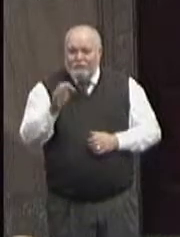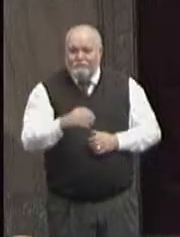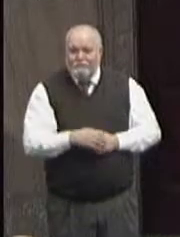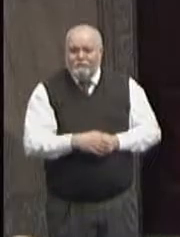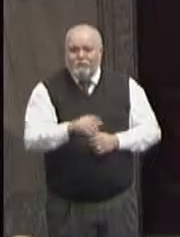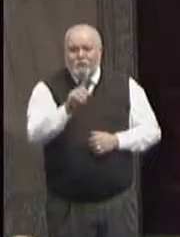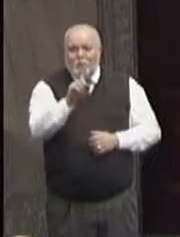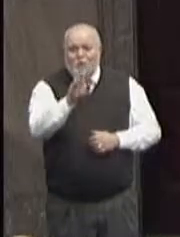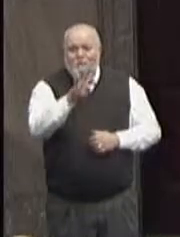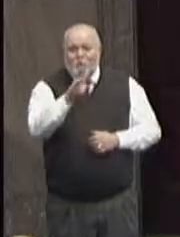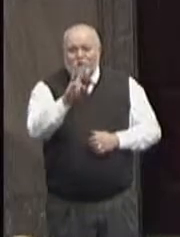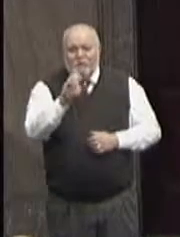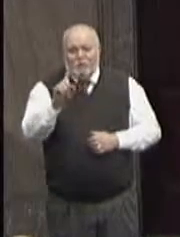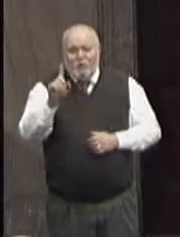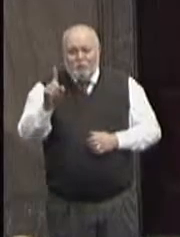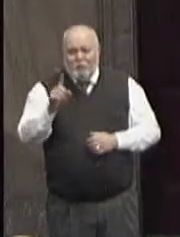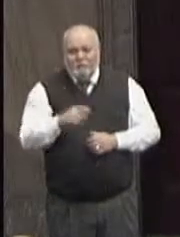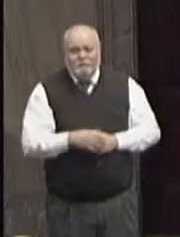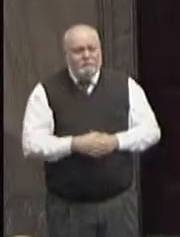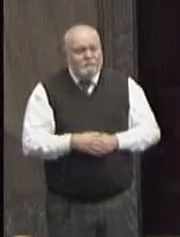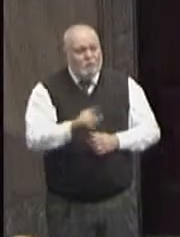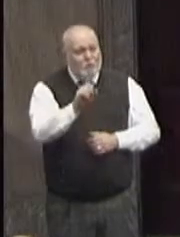14609, 14611,